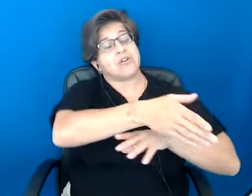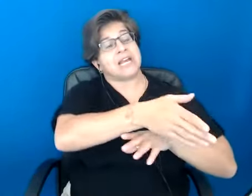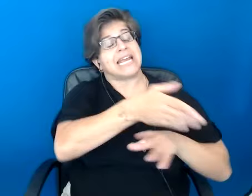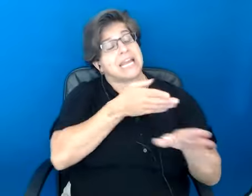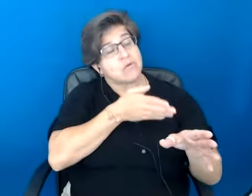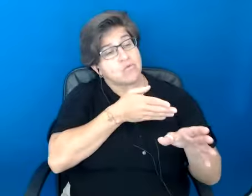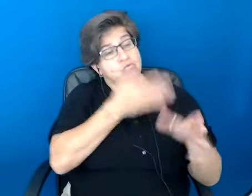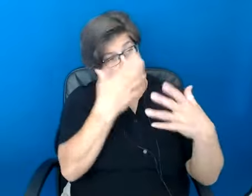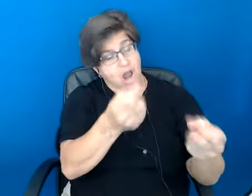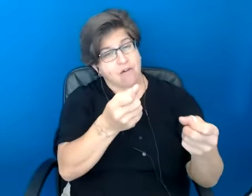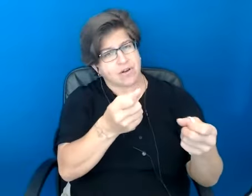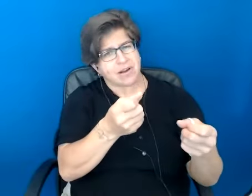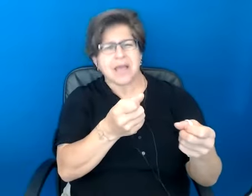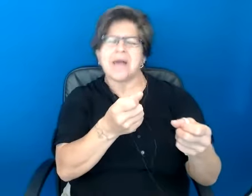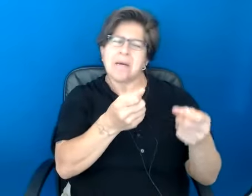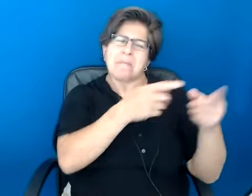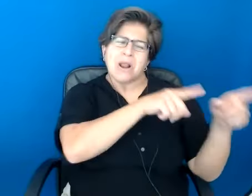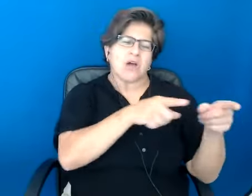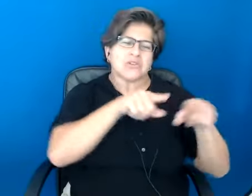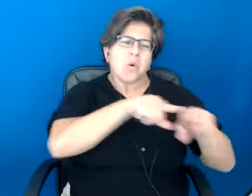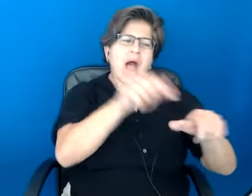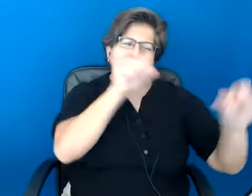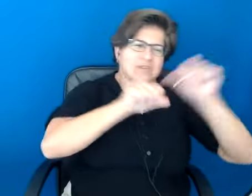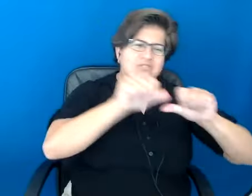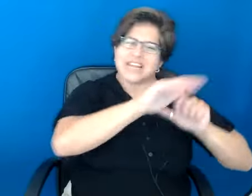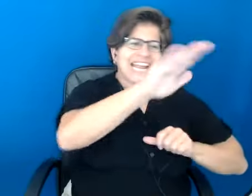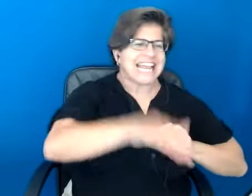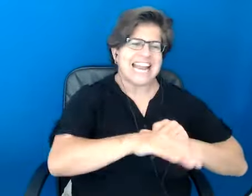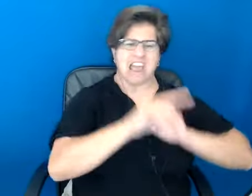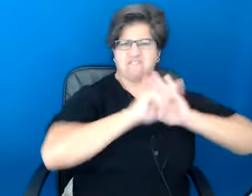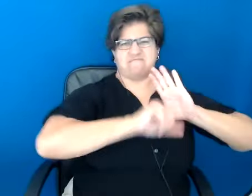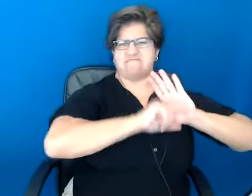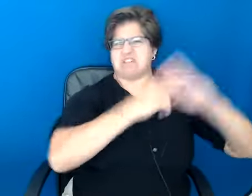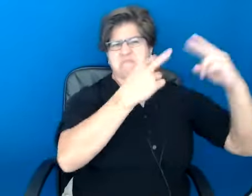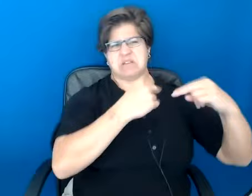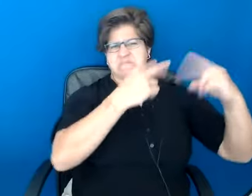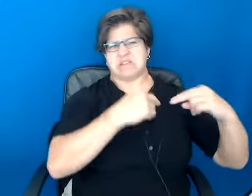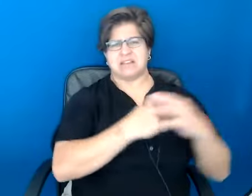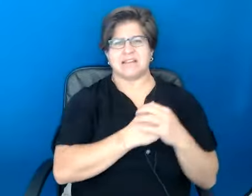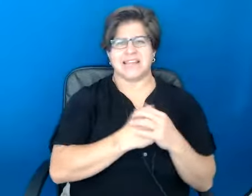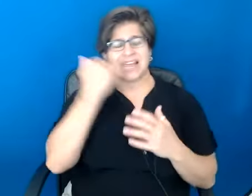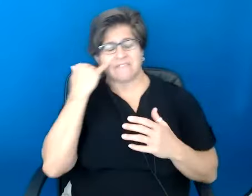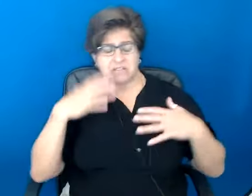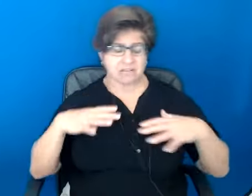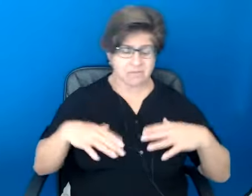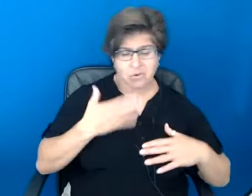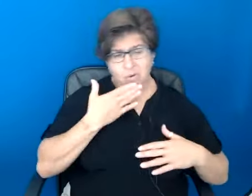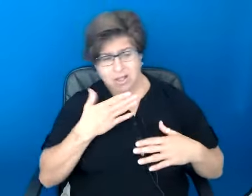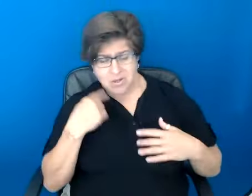down. And he has helped me immensely in my recovery when he was recovered. And even when he drank, he never ever put me